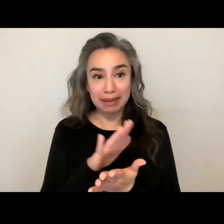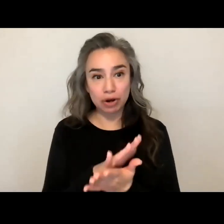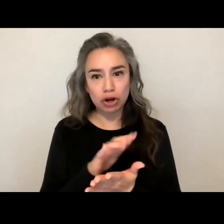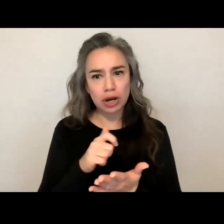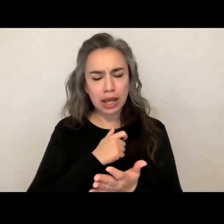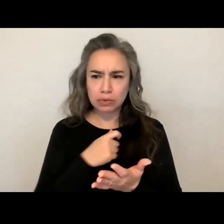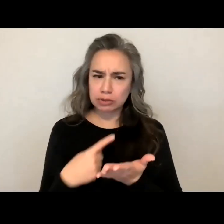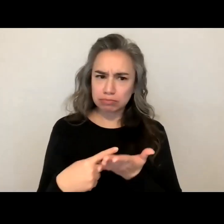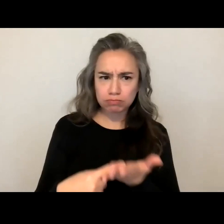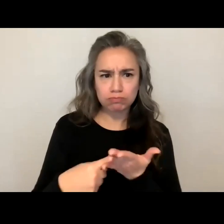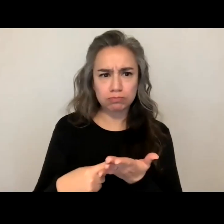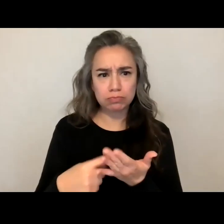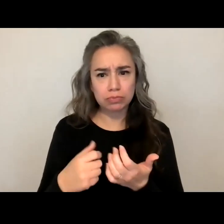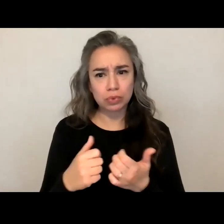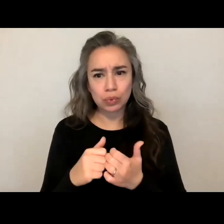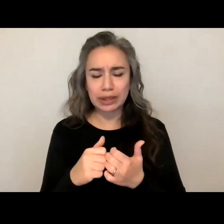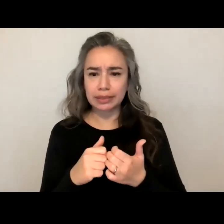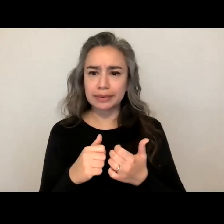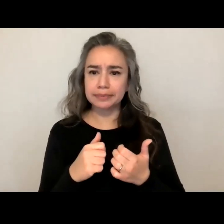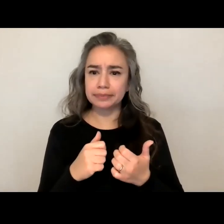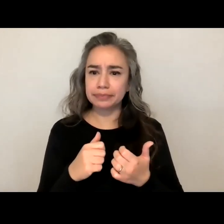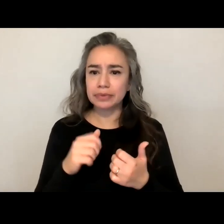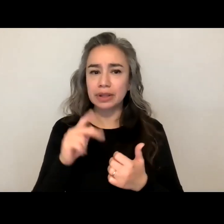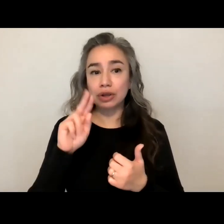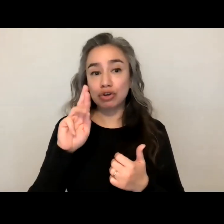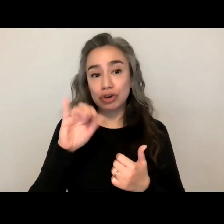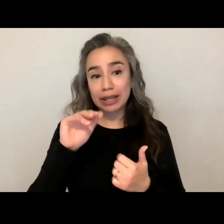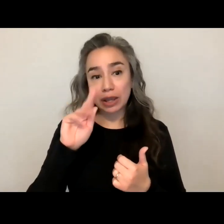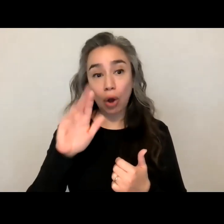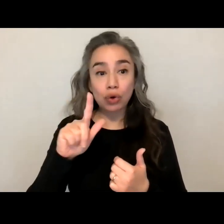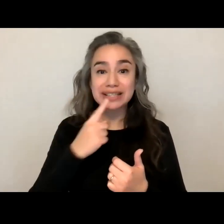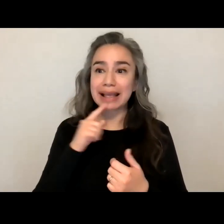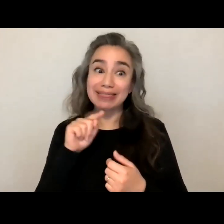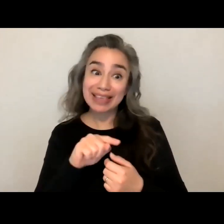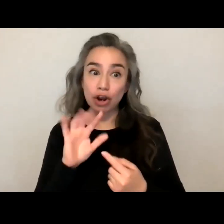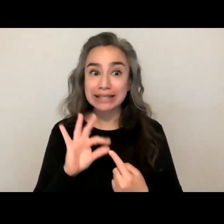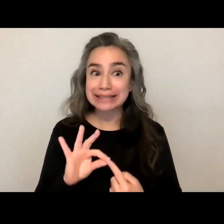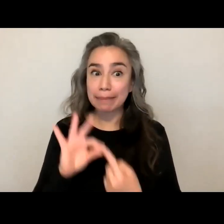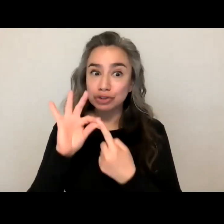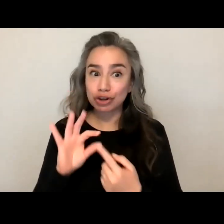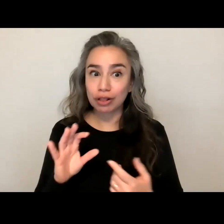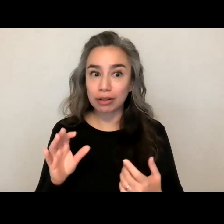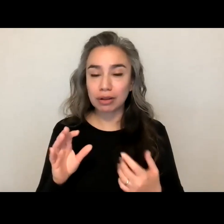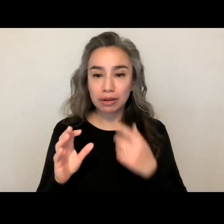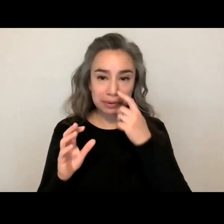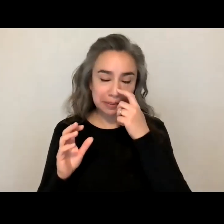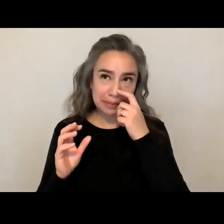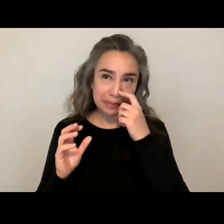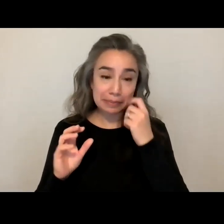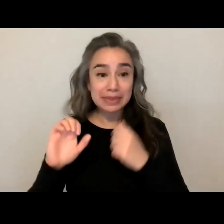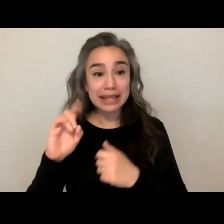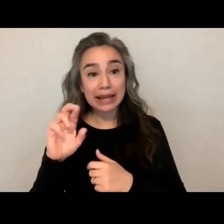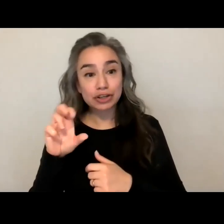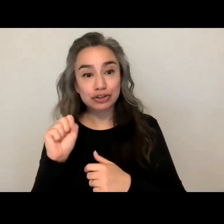basic paradigm of Creoles being exceptional. And I think one of the editors responded,